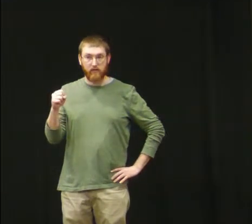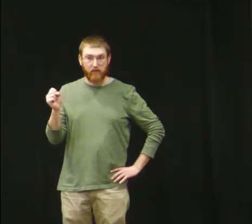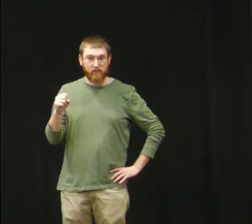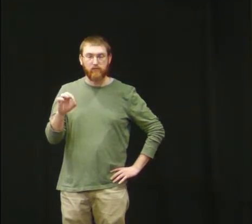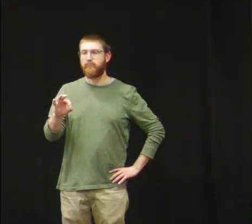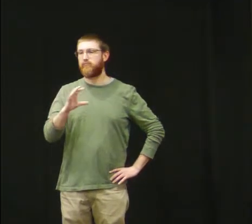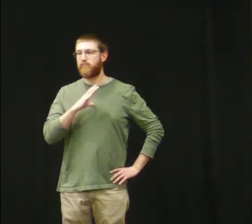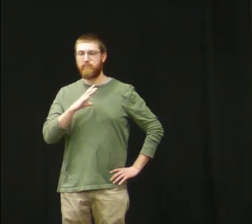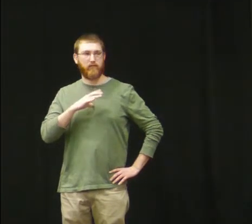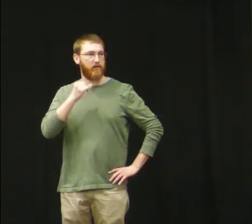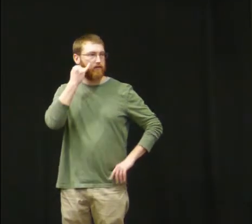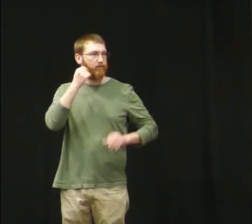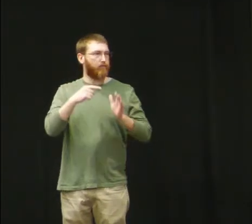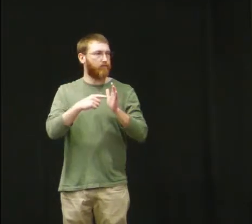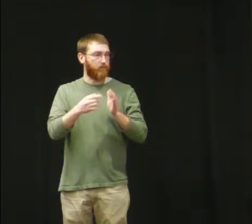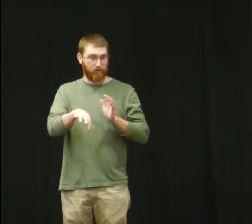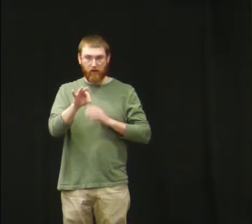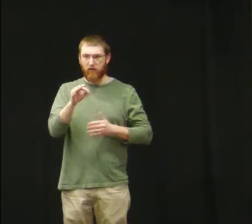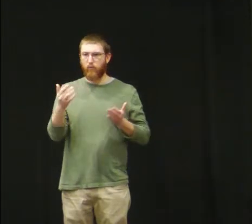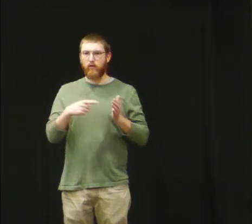What's some examples of data?